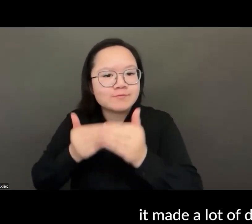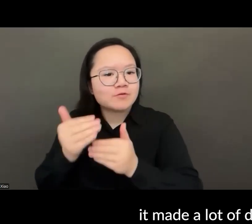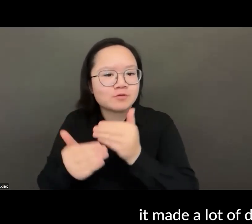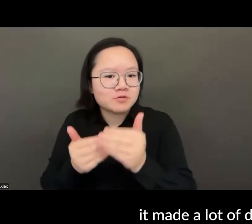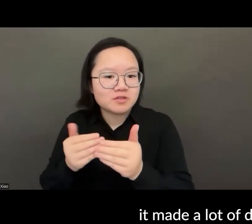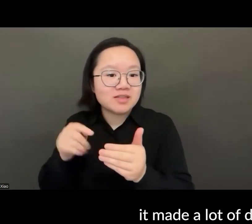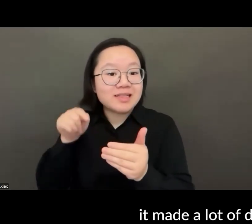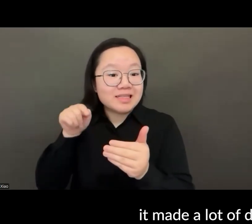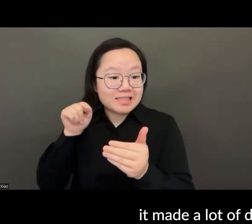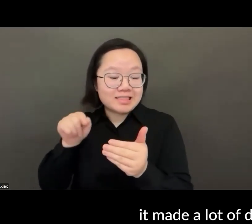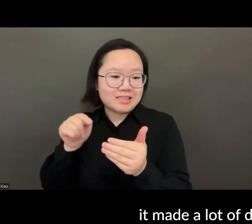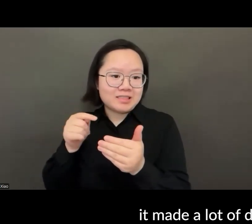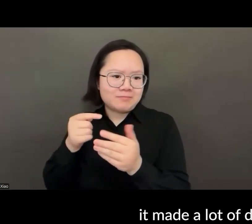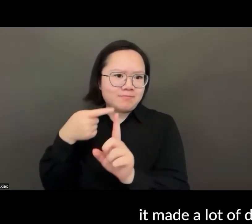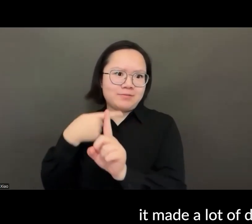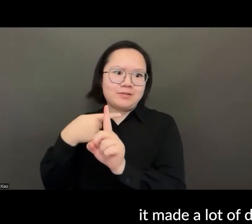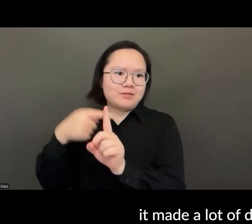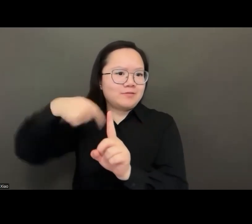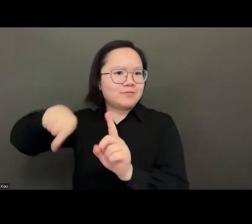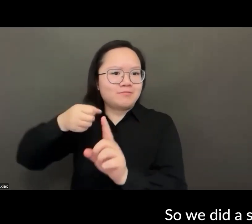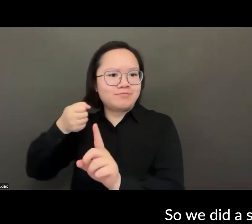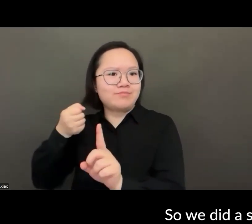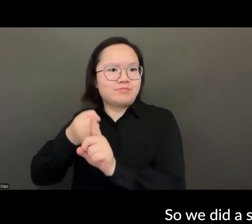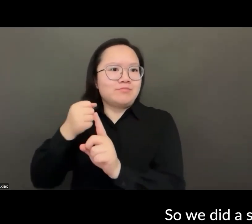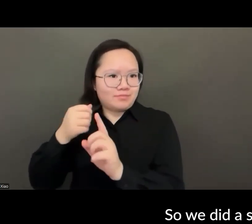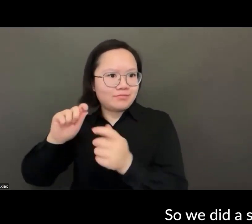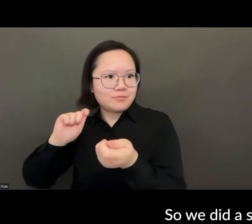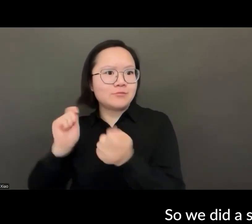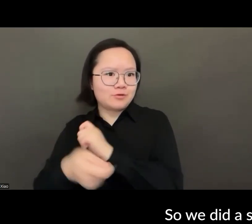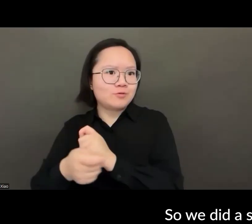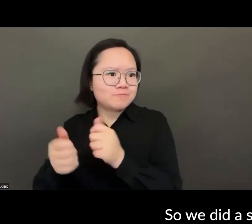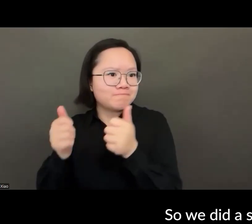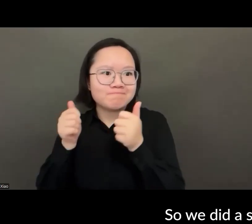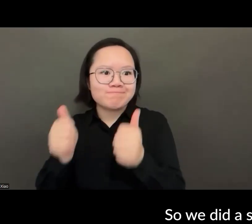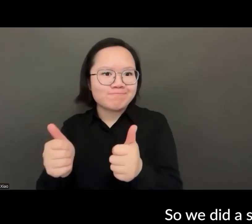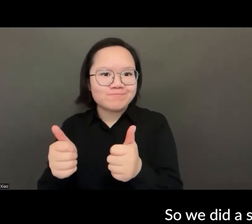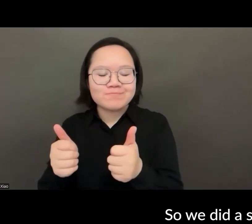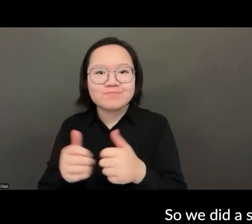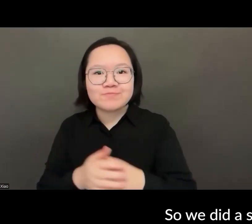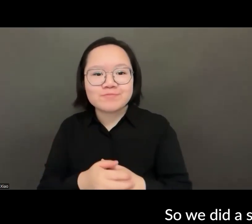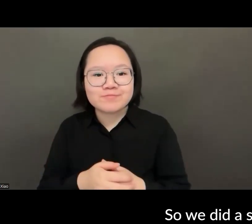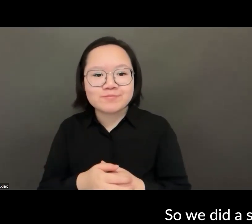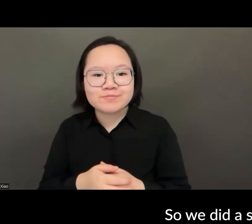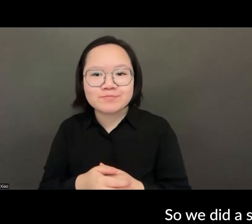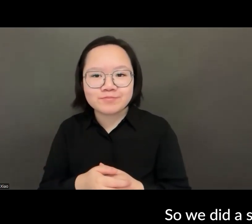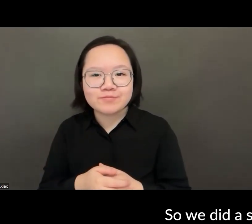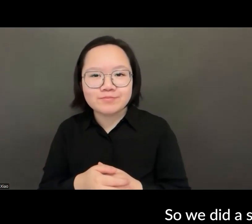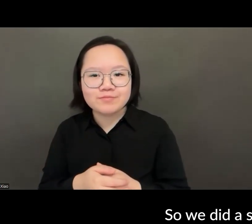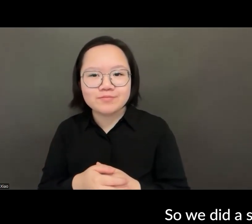of difference as we did that. So we did a study, I mean,